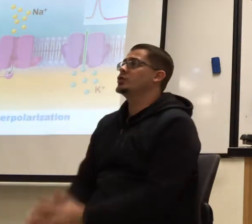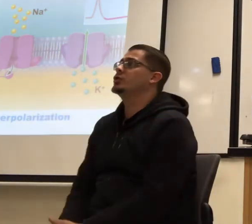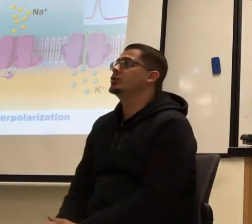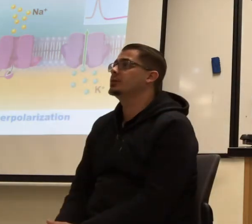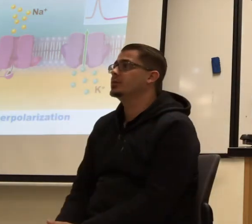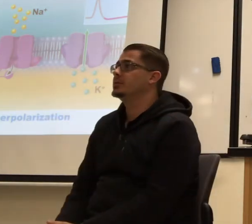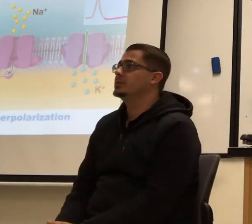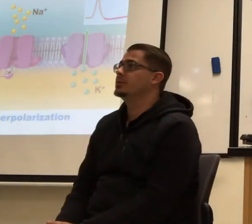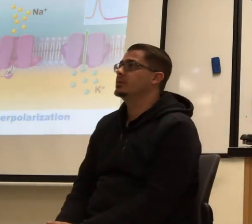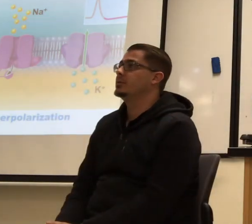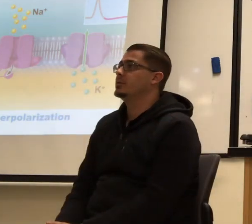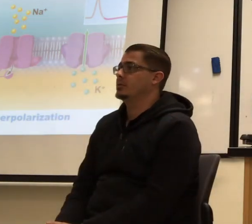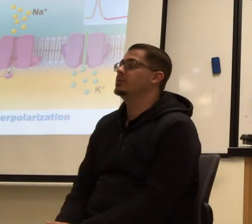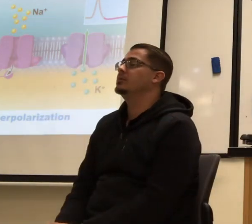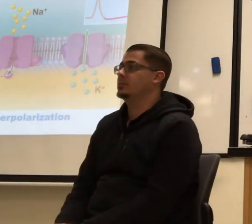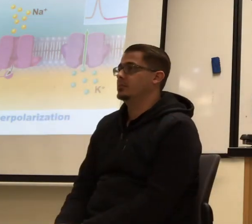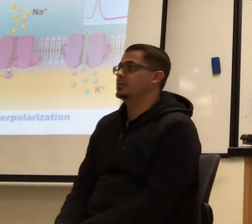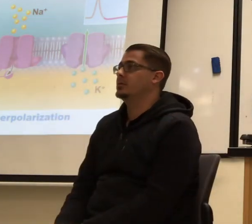answer.